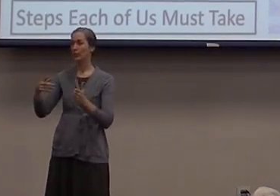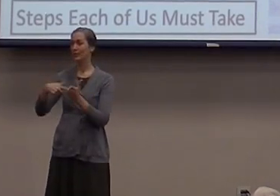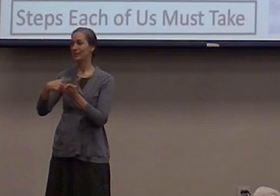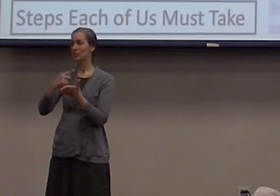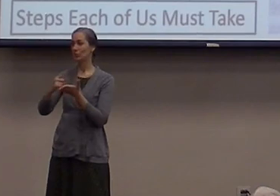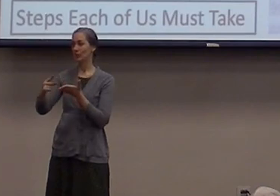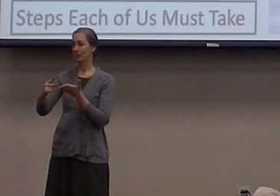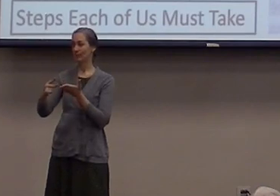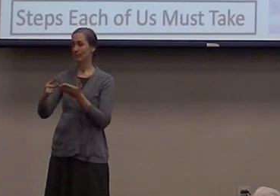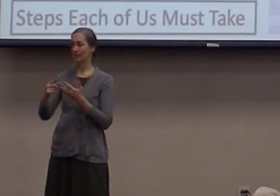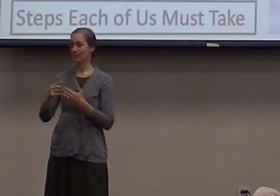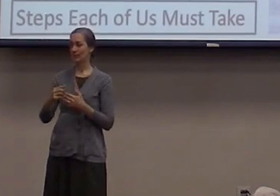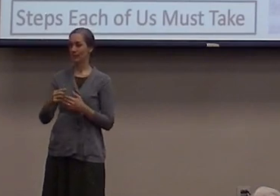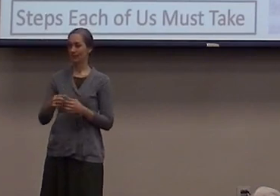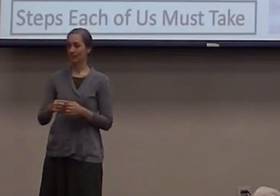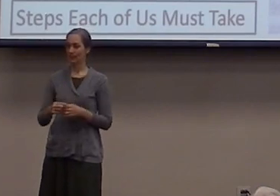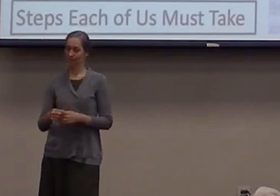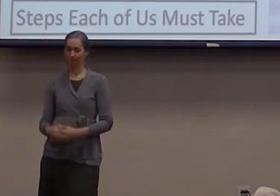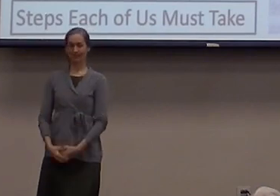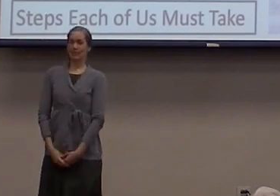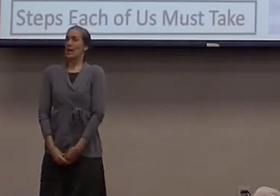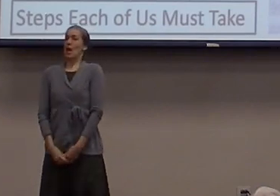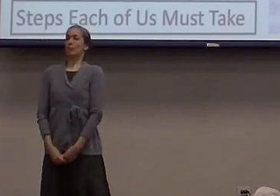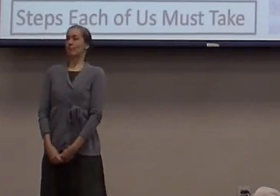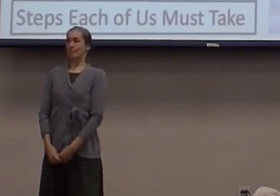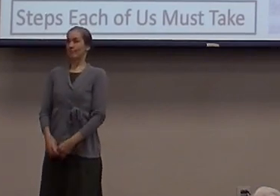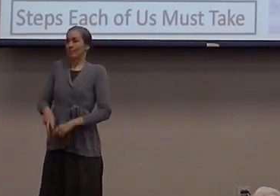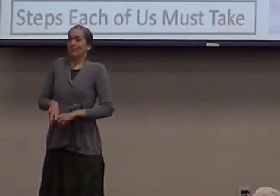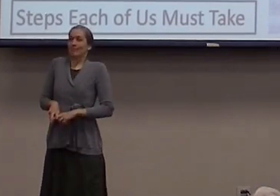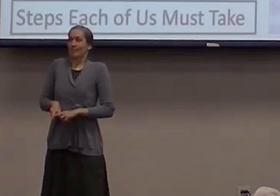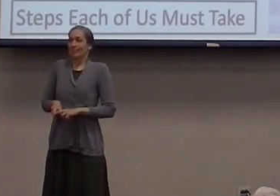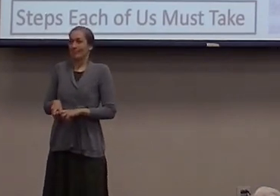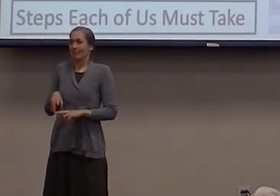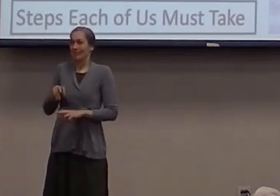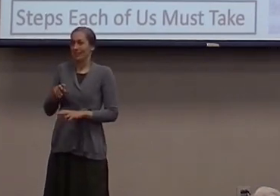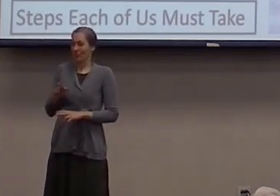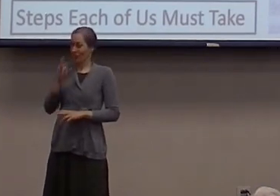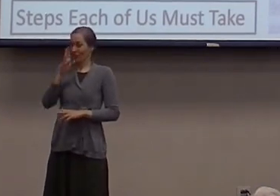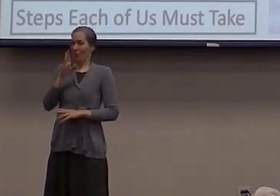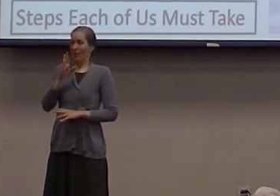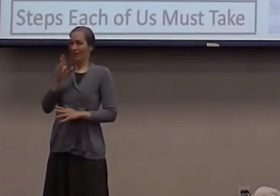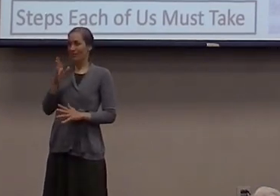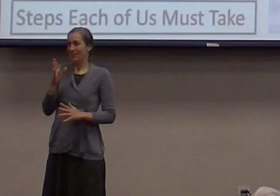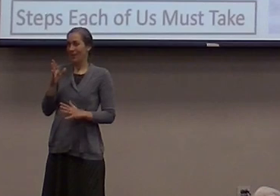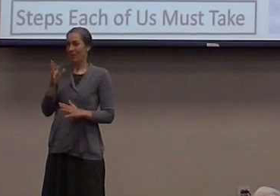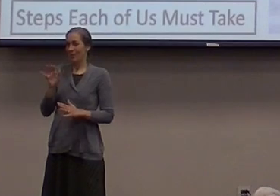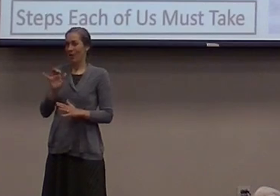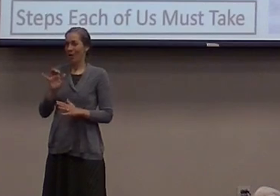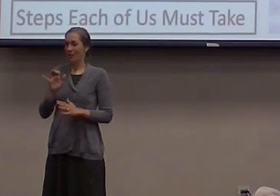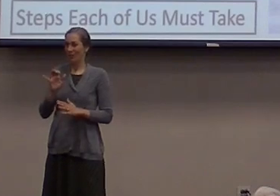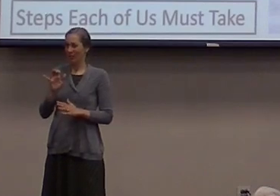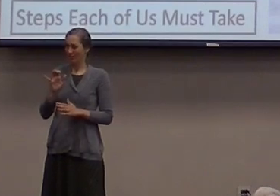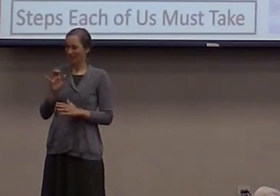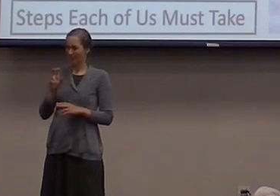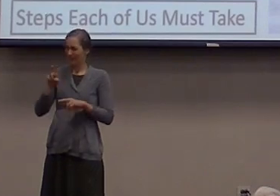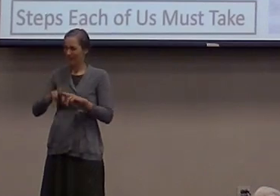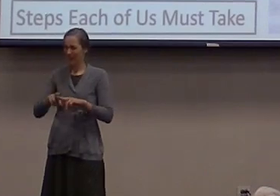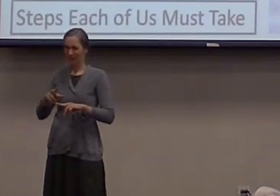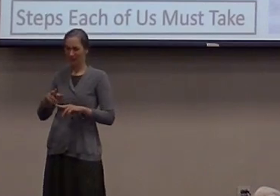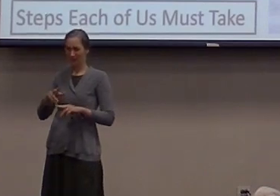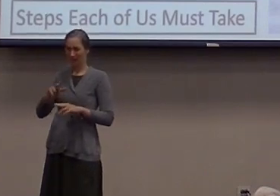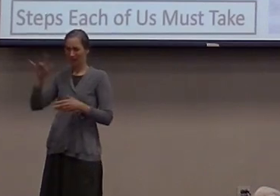Sit up. Not just sit up straight, which my mom would insist upon, but sit up front and center in the